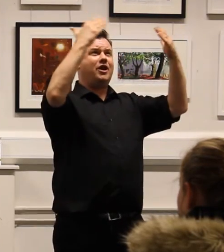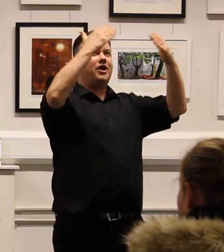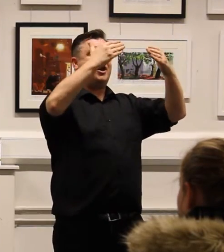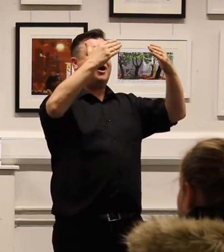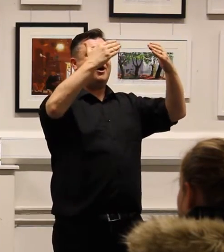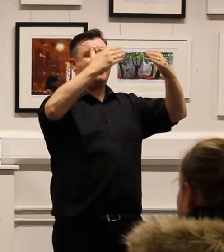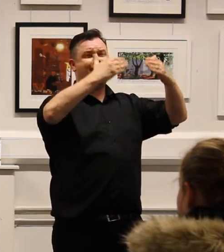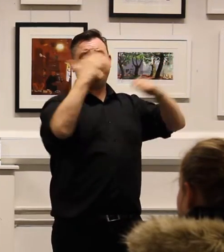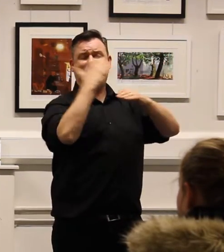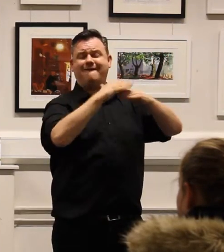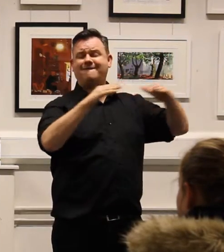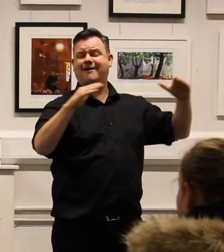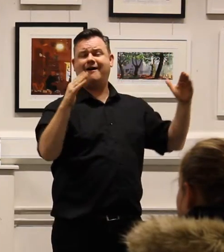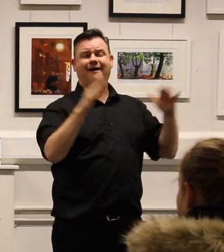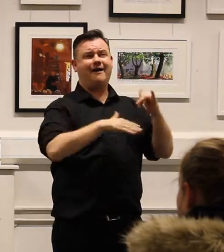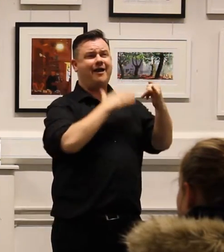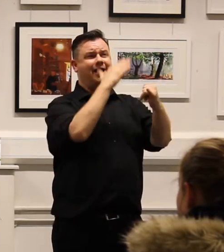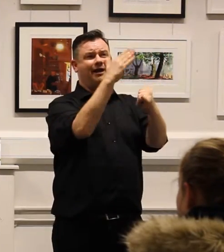never